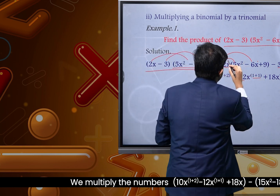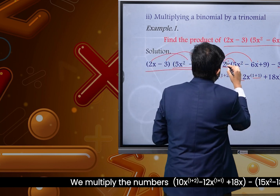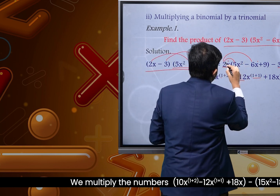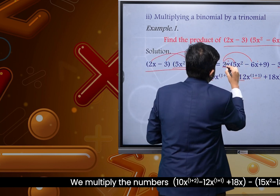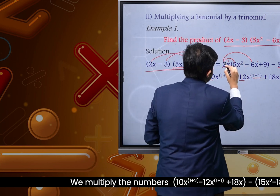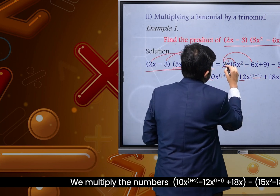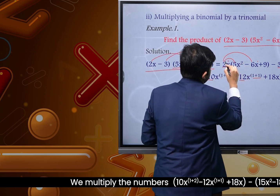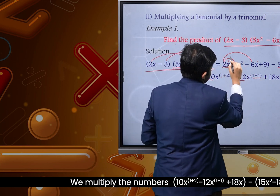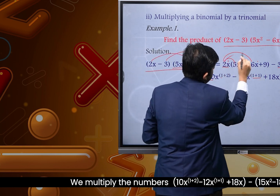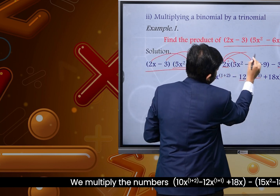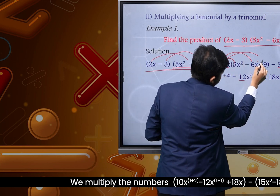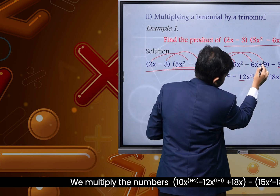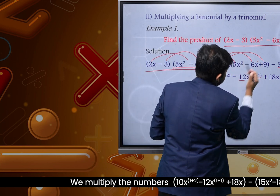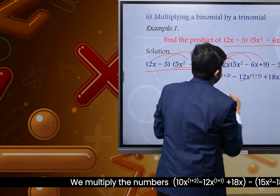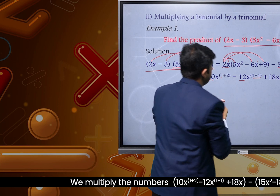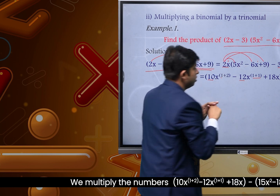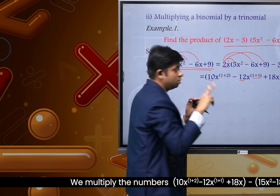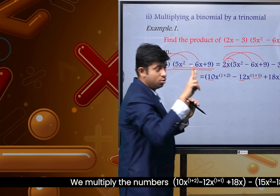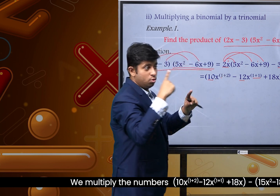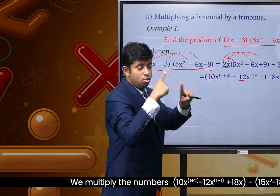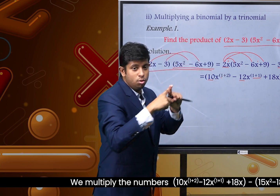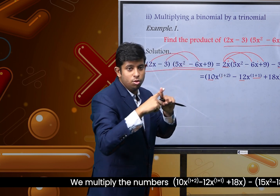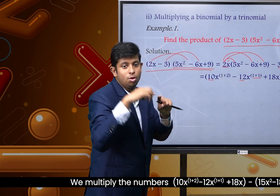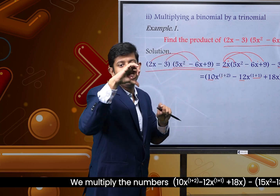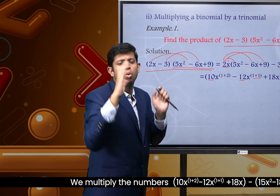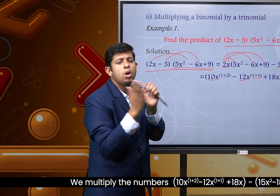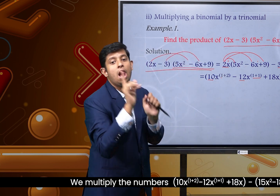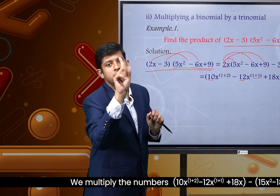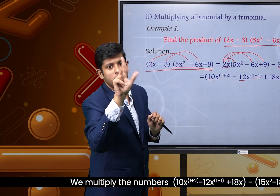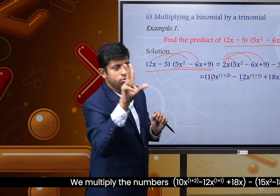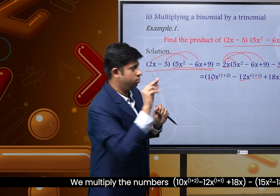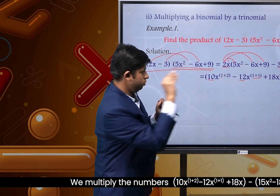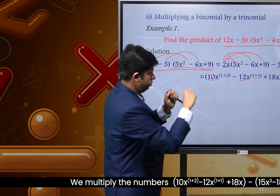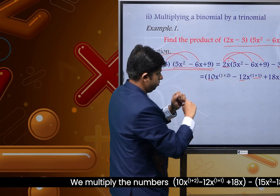plus, multiplying the numbers 2 into 9, we get 18,